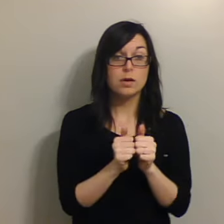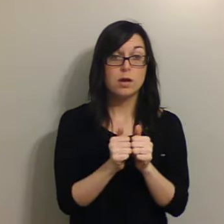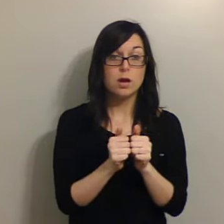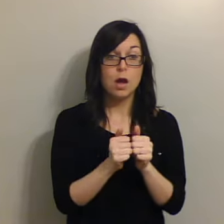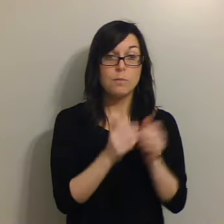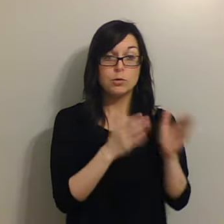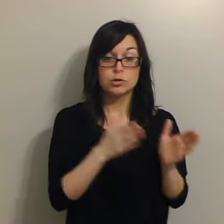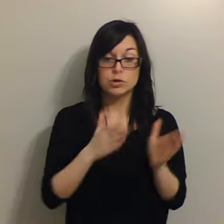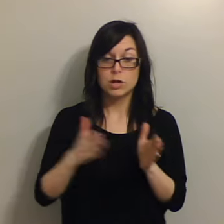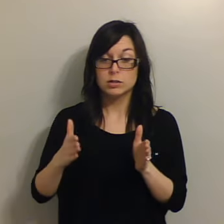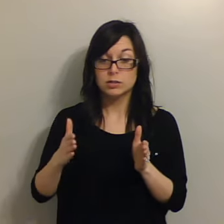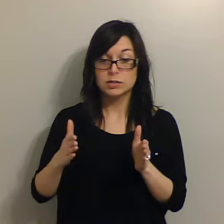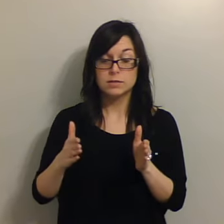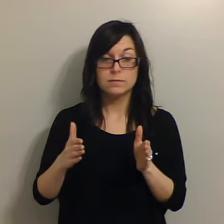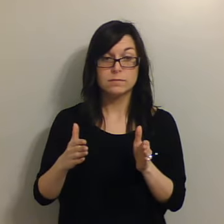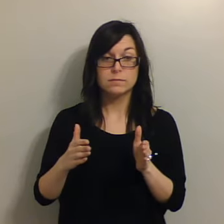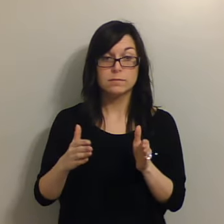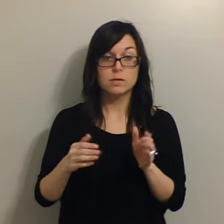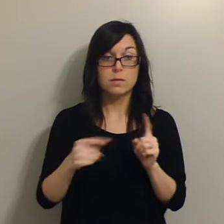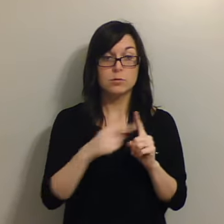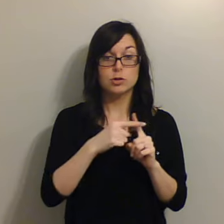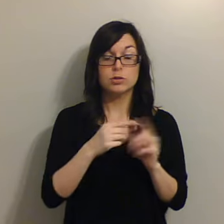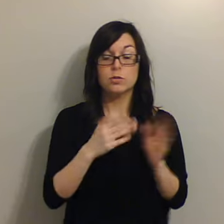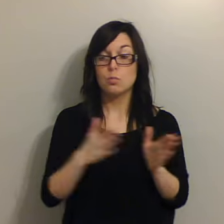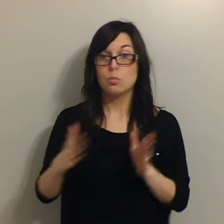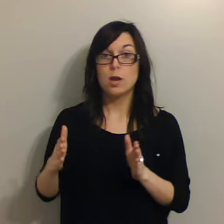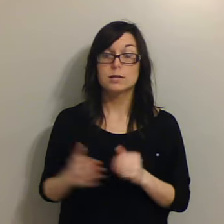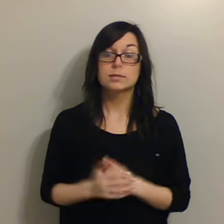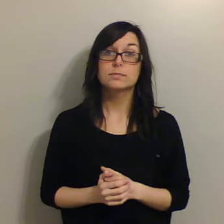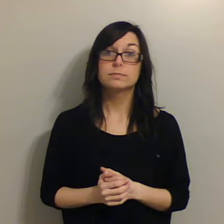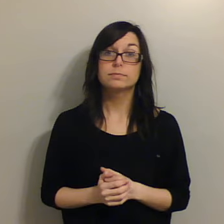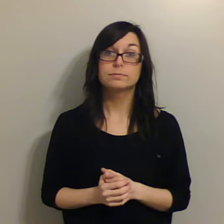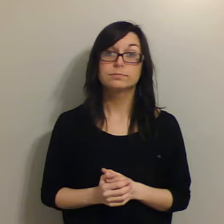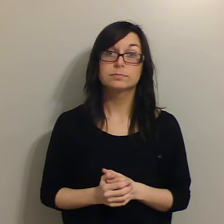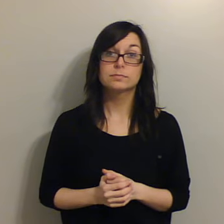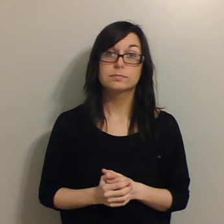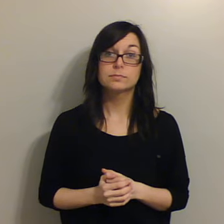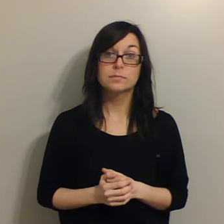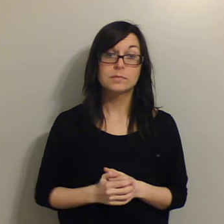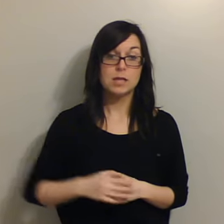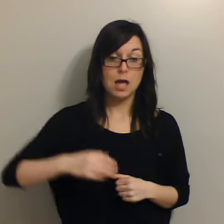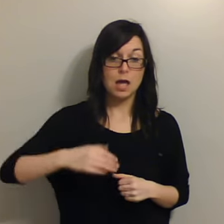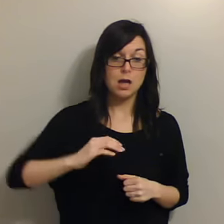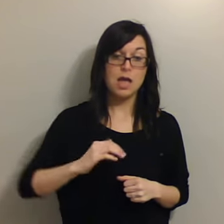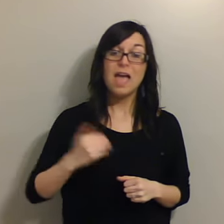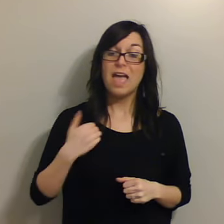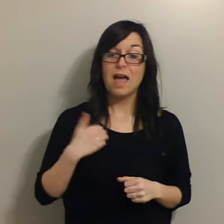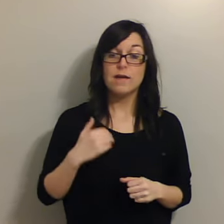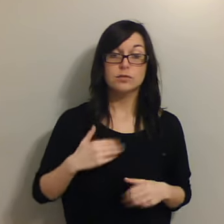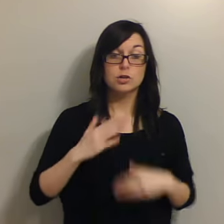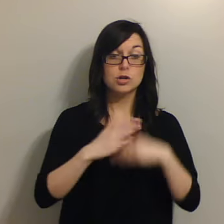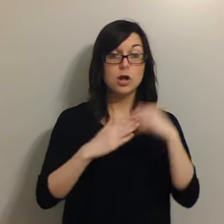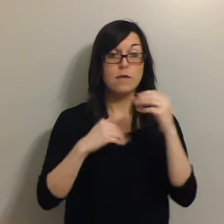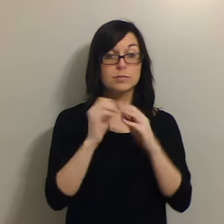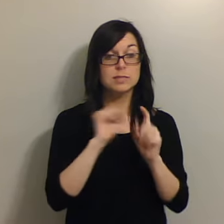situations in which we're comfortable. This is known as our comfort zone. We each have a very unique